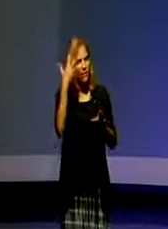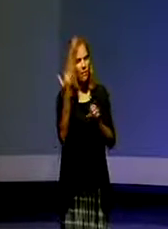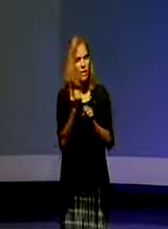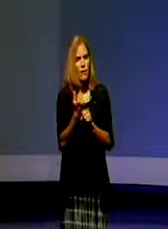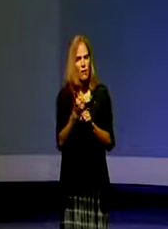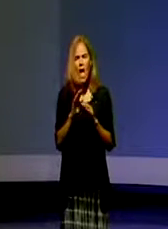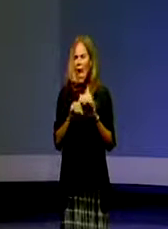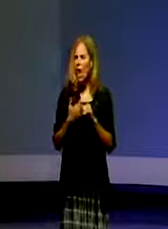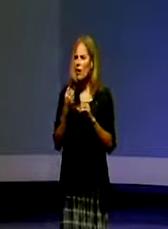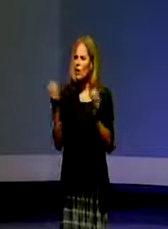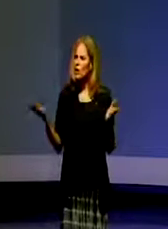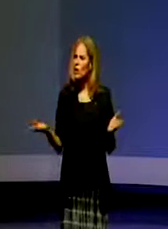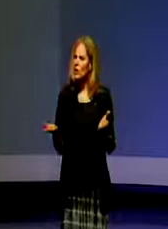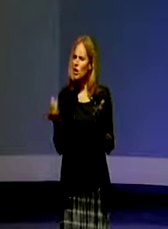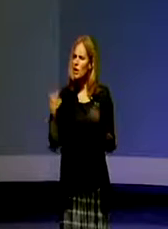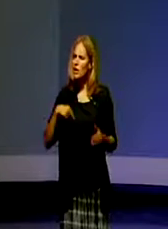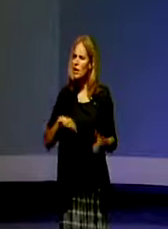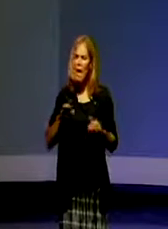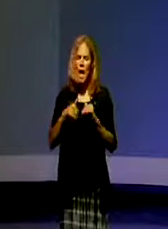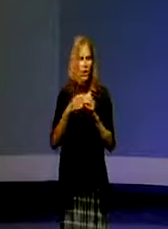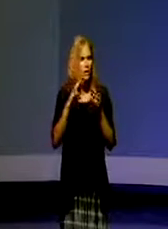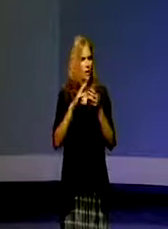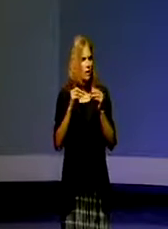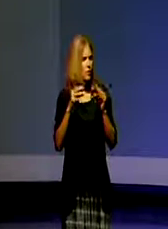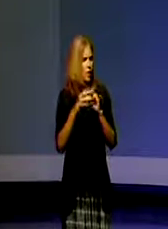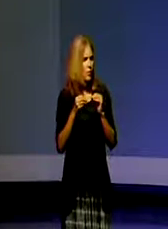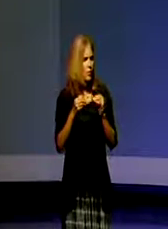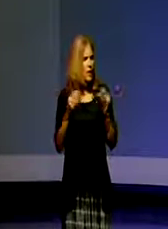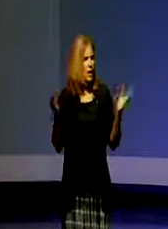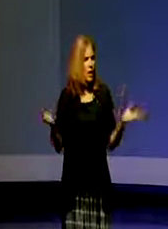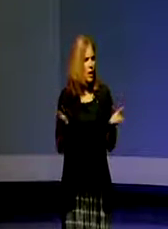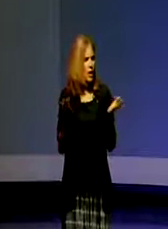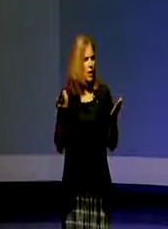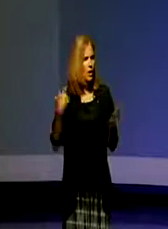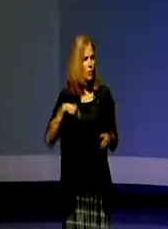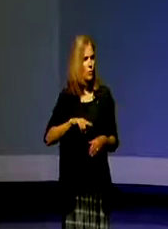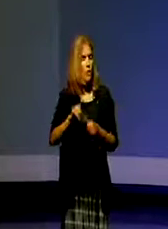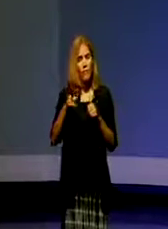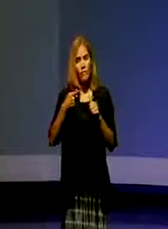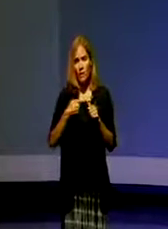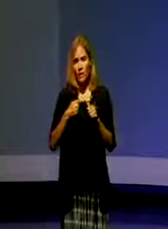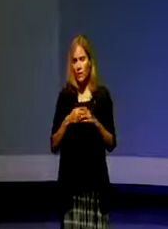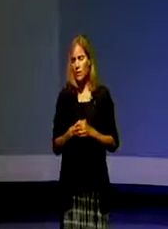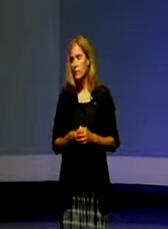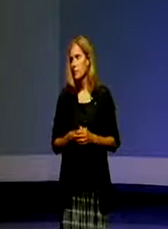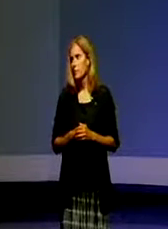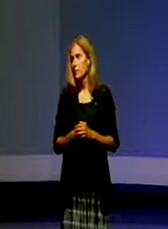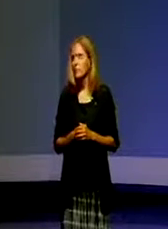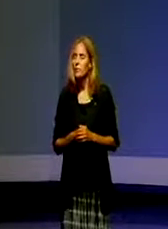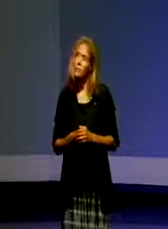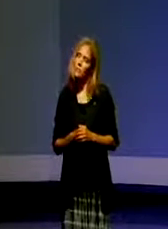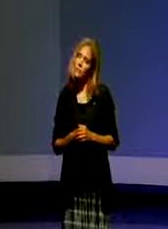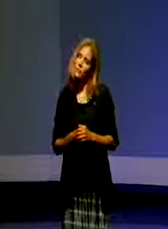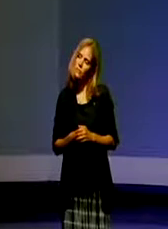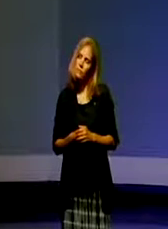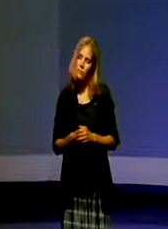So how can this encourage us? How does this parable encourage us? Well, first of all, it encourages us that no matter how